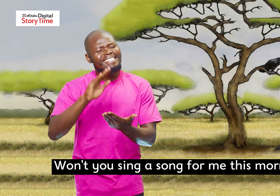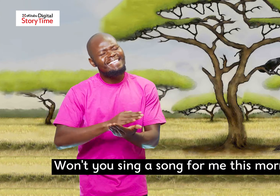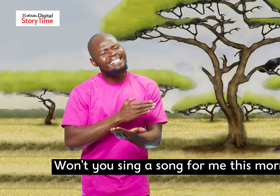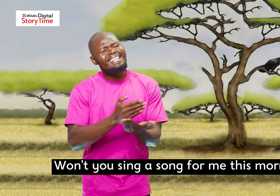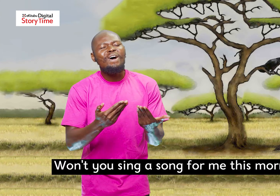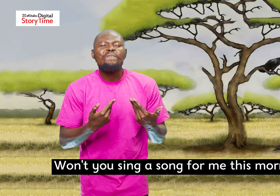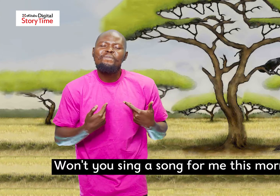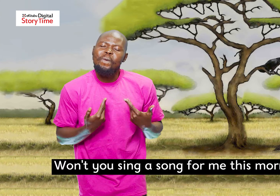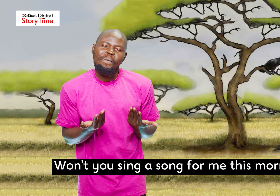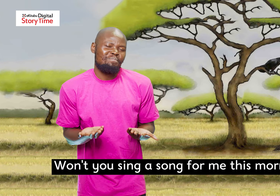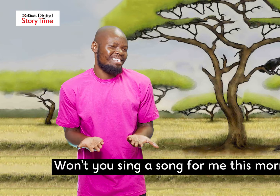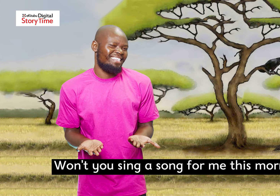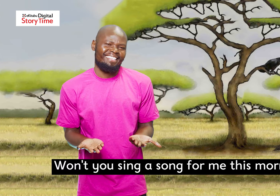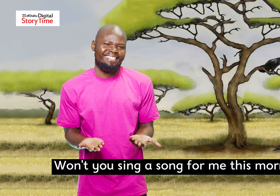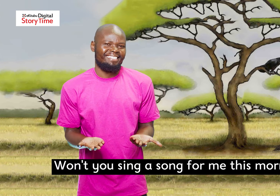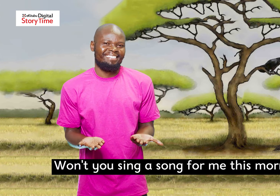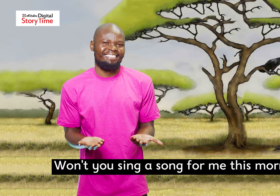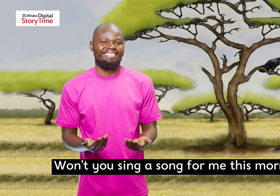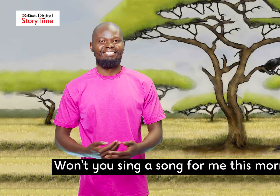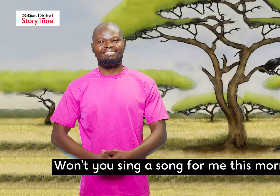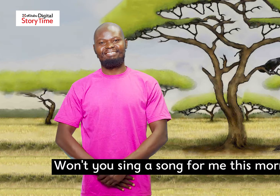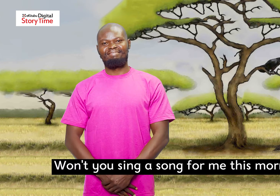Won't you sing a song for me this morning?